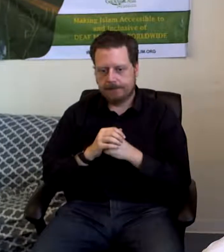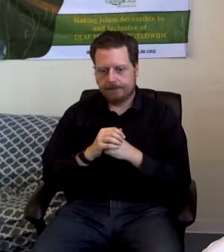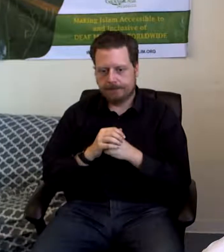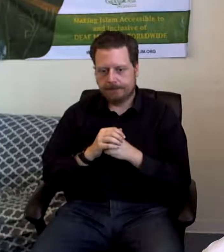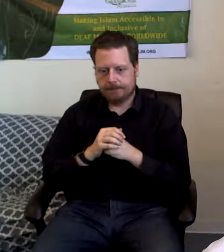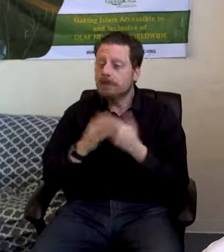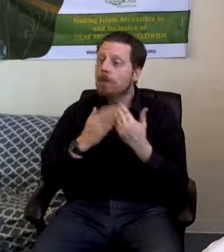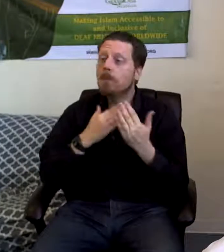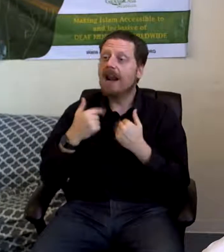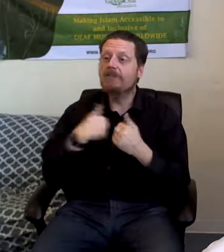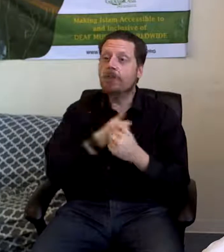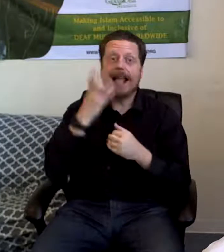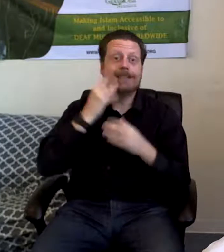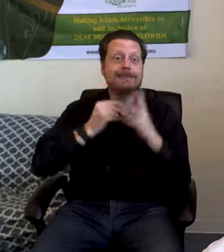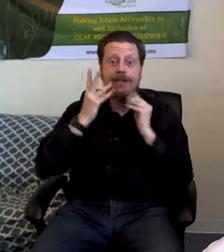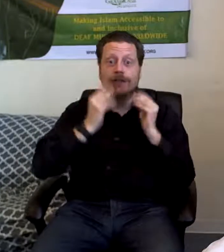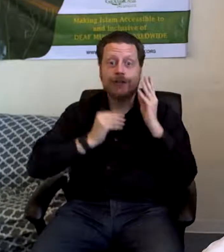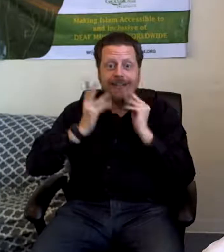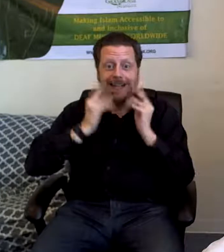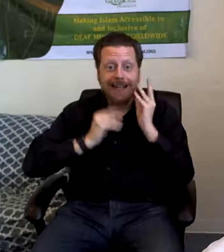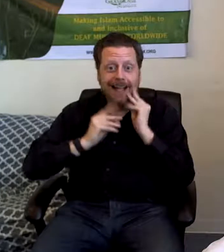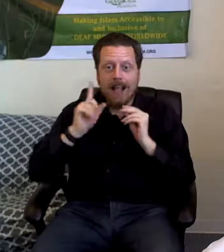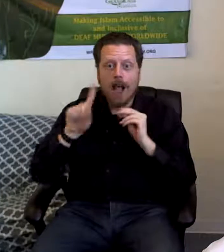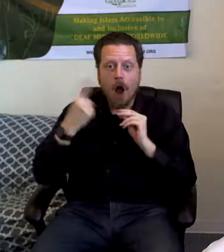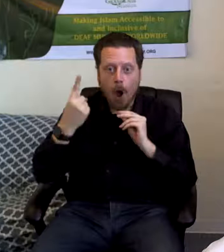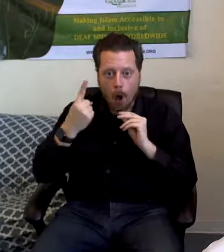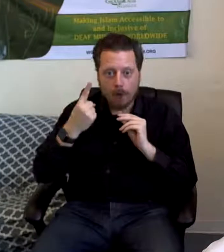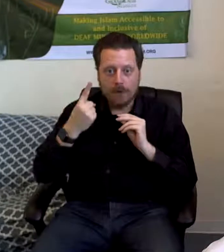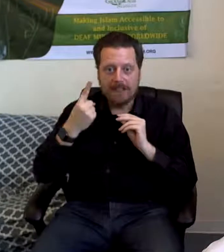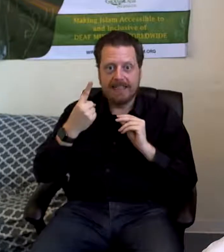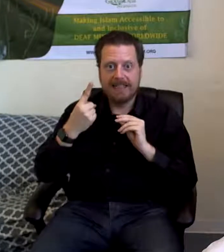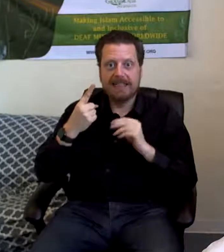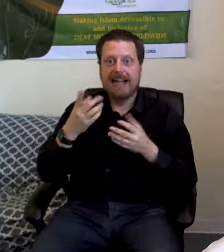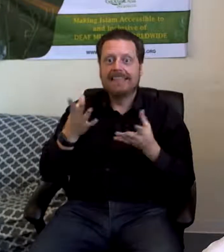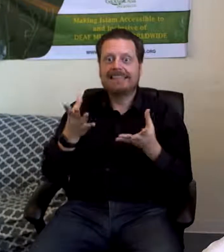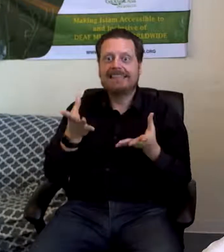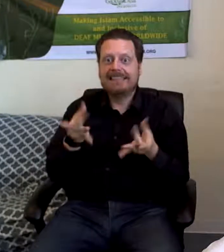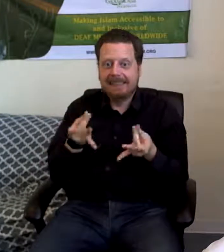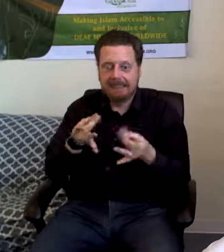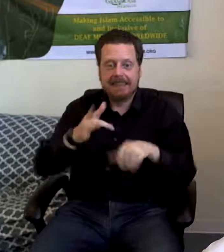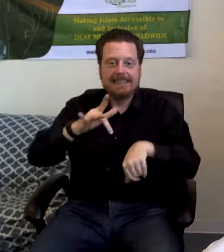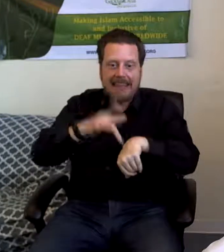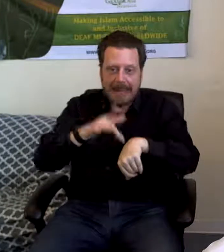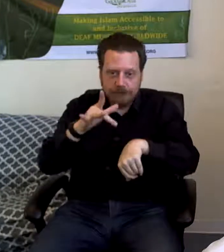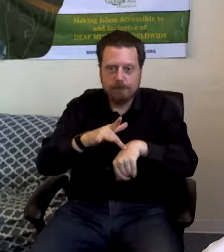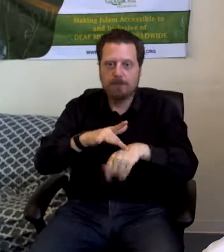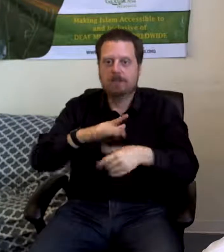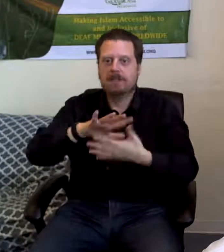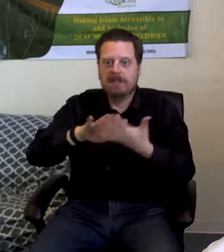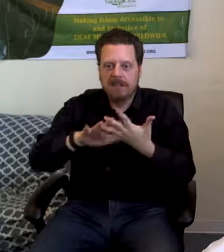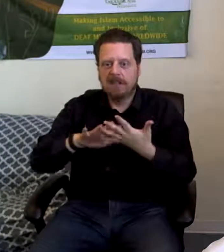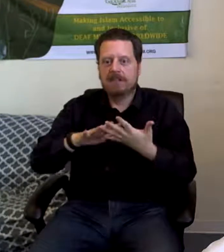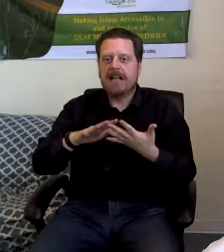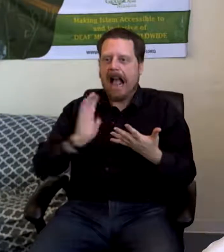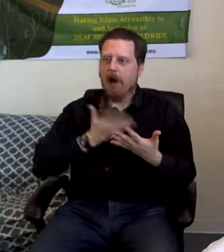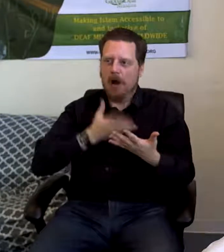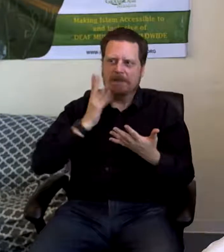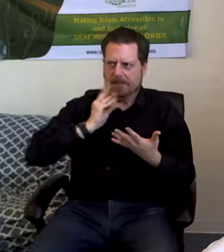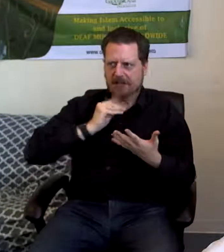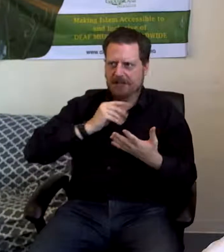And whatever we experience is only subject to be tangible and material, because that's where our experience